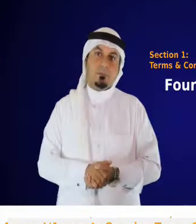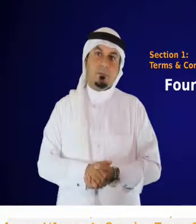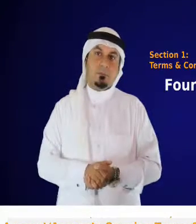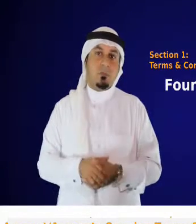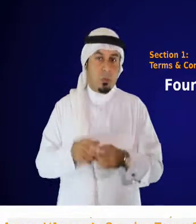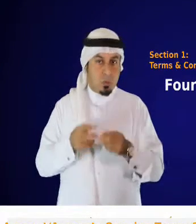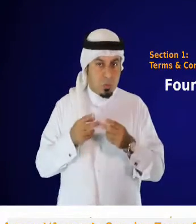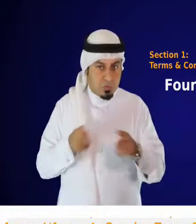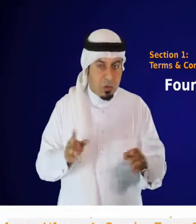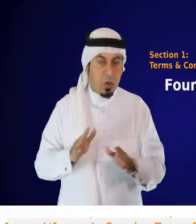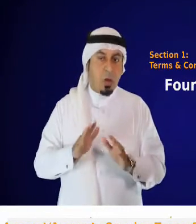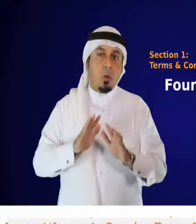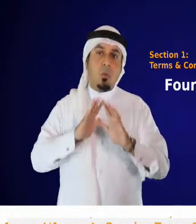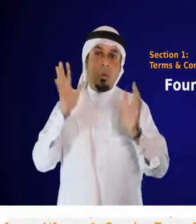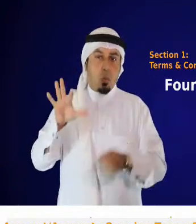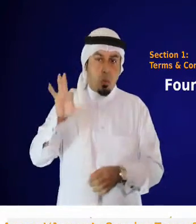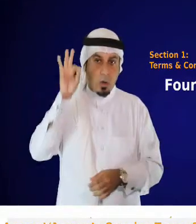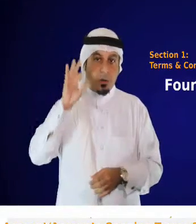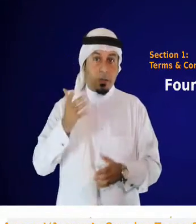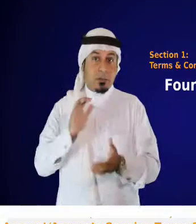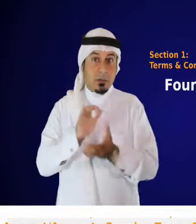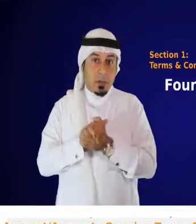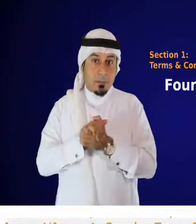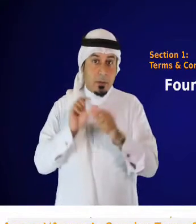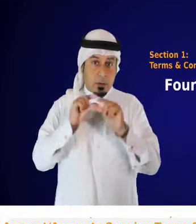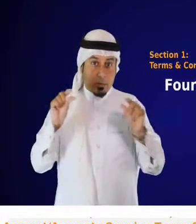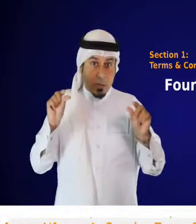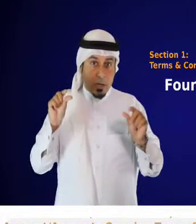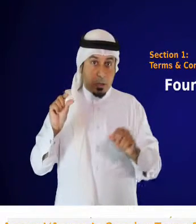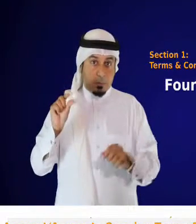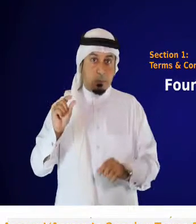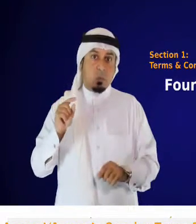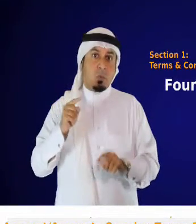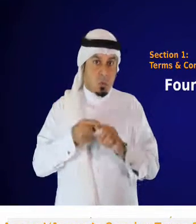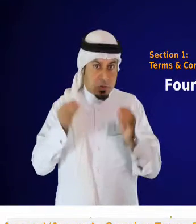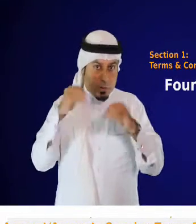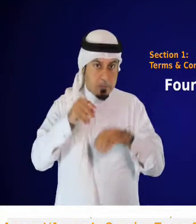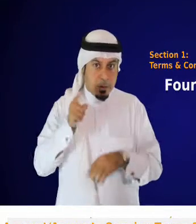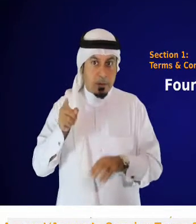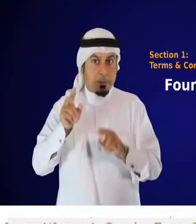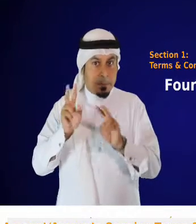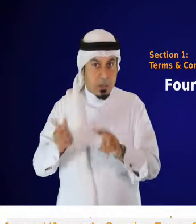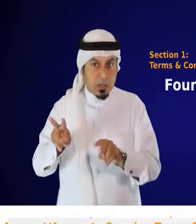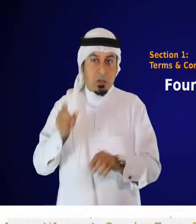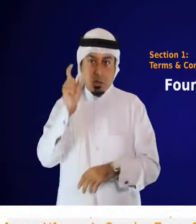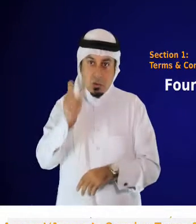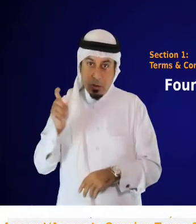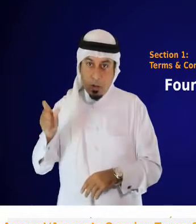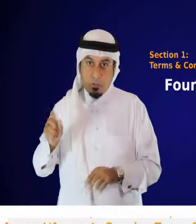6. Each of us, if more than one, hereby authorizes and empowers each other to endorse for deposit with the